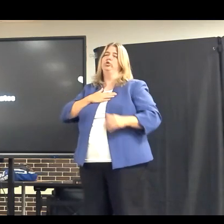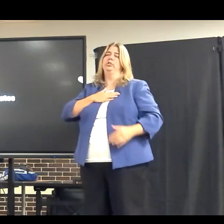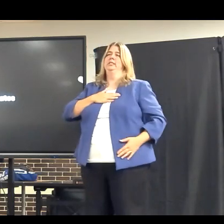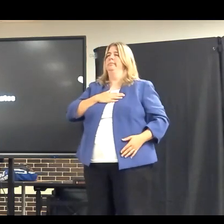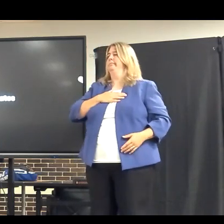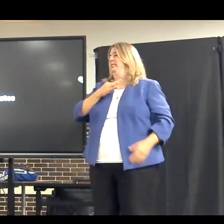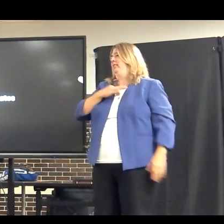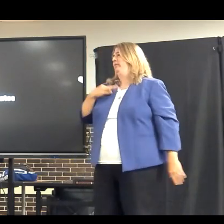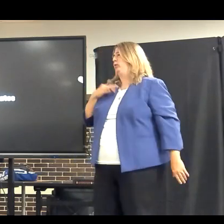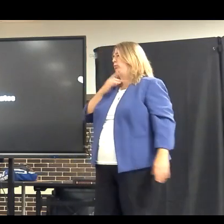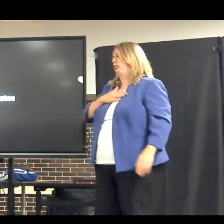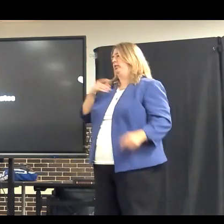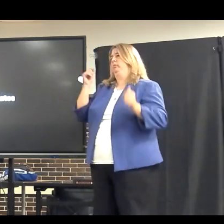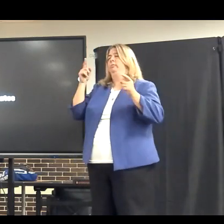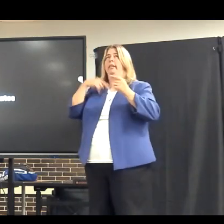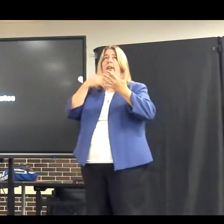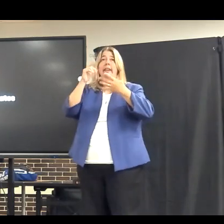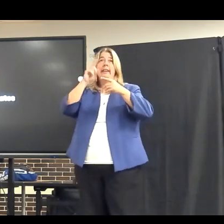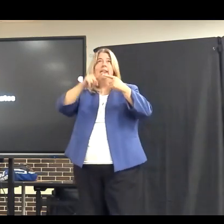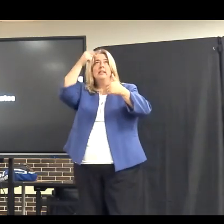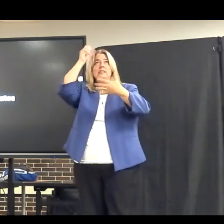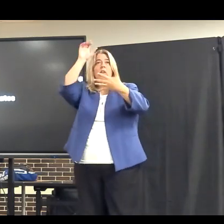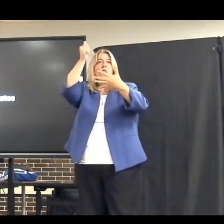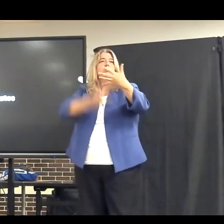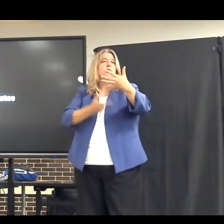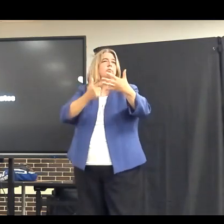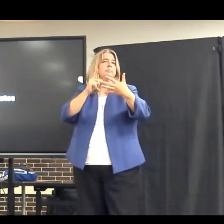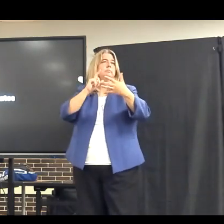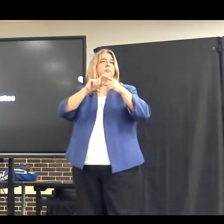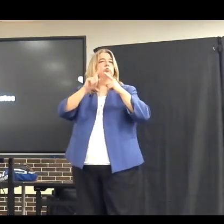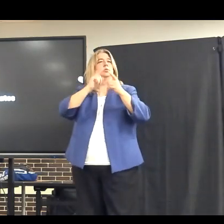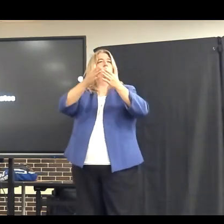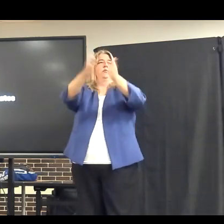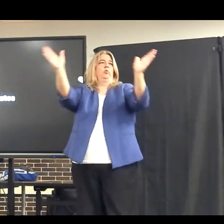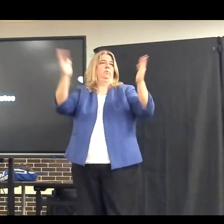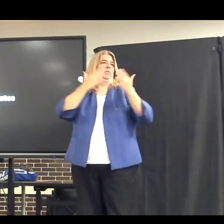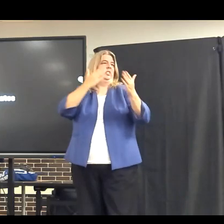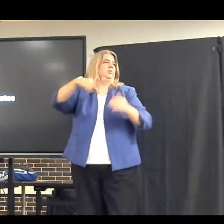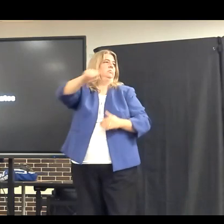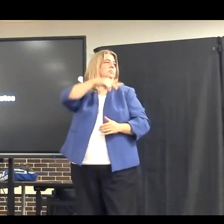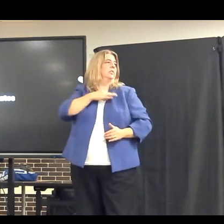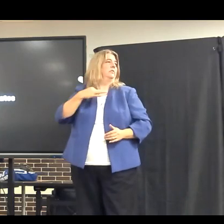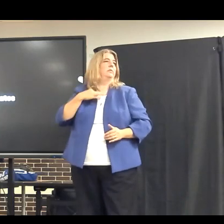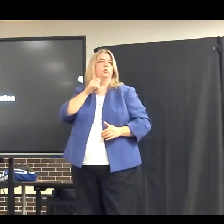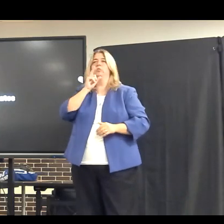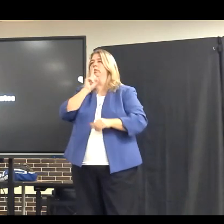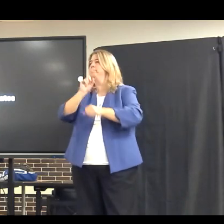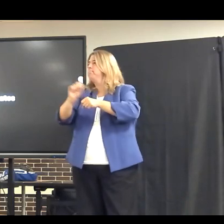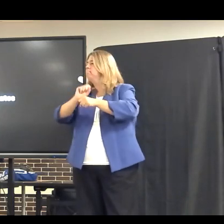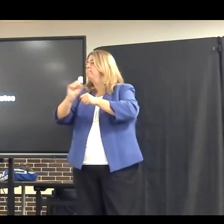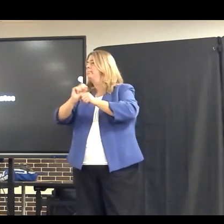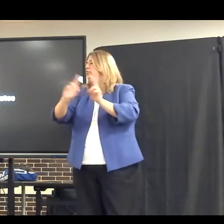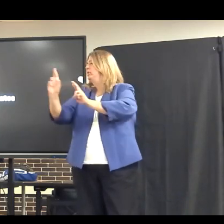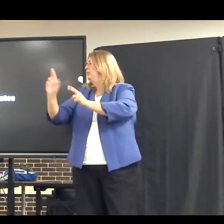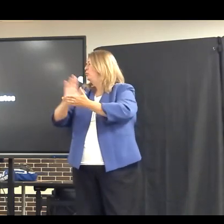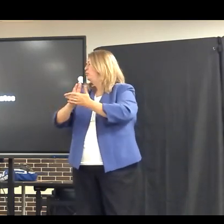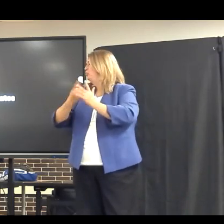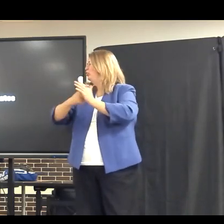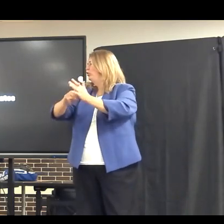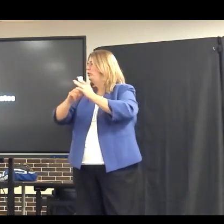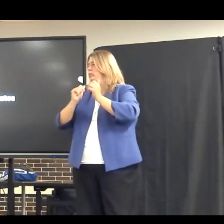keeping optimistic, being positive. So I just want to mention how much I appreciate the staff. I can't really mention each and every change that's happened,